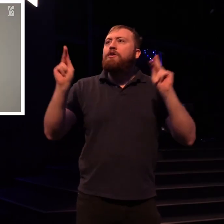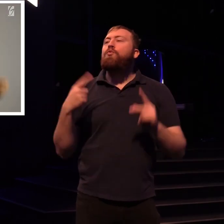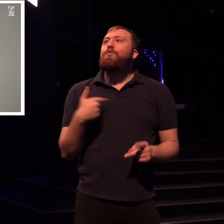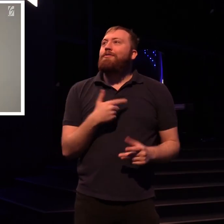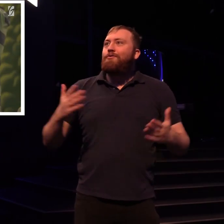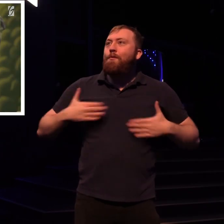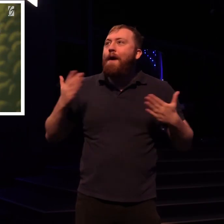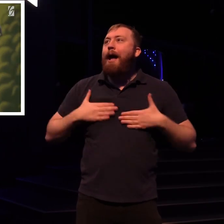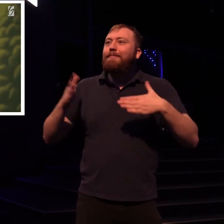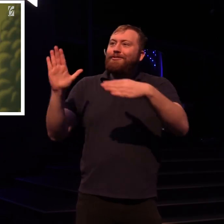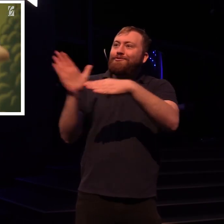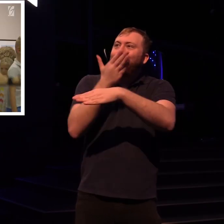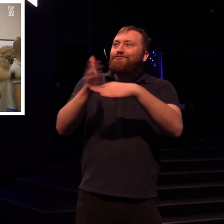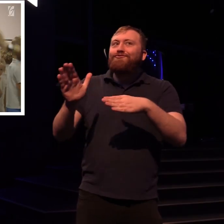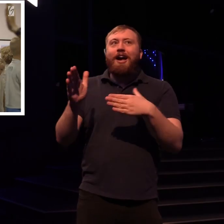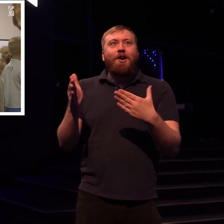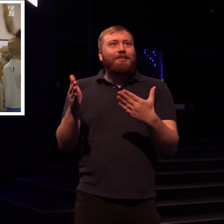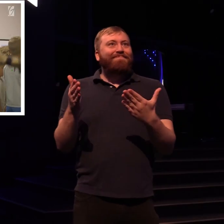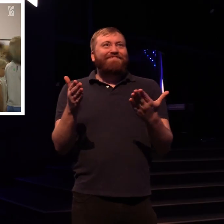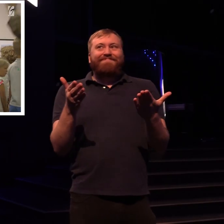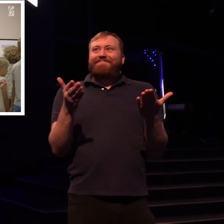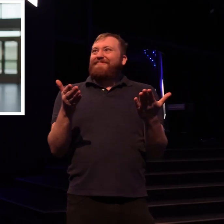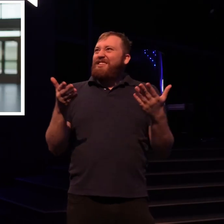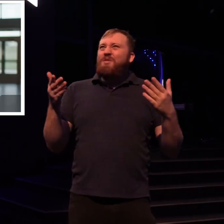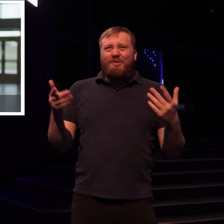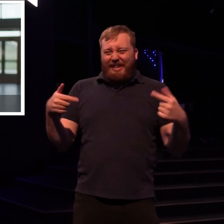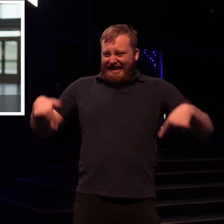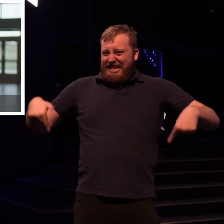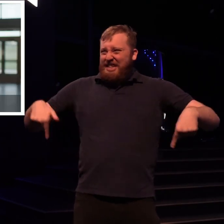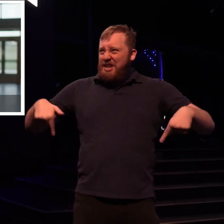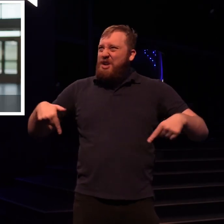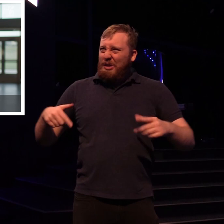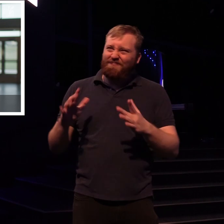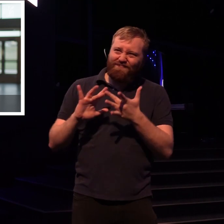kids ministry is back at our campuses. Be sure to visit